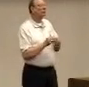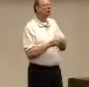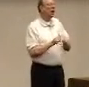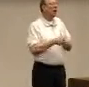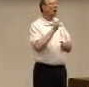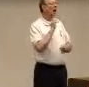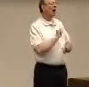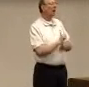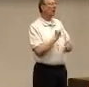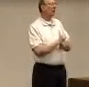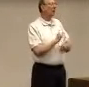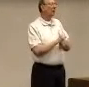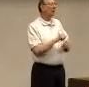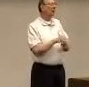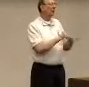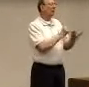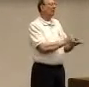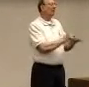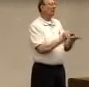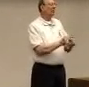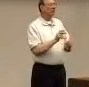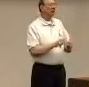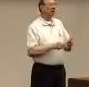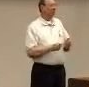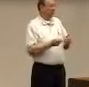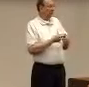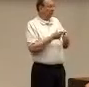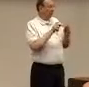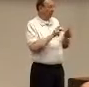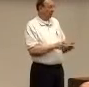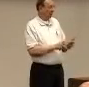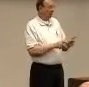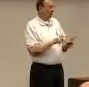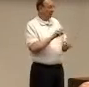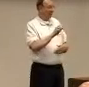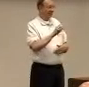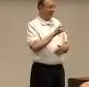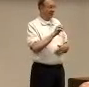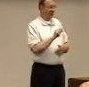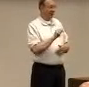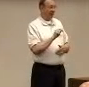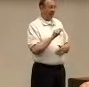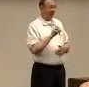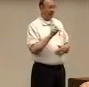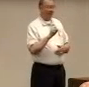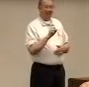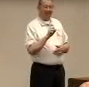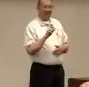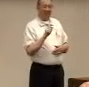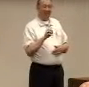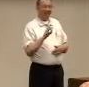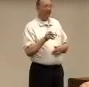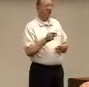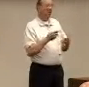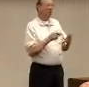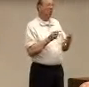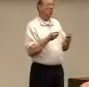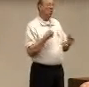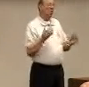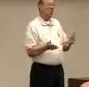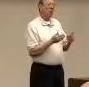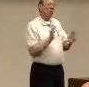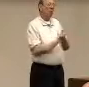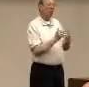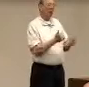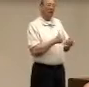that I will tell you of how God has worked in the lives of these individual people. So the first person is Scott and Steph. I'm going to put them as a couple.